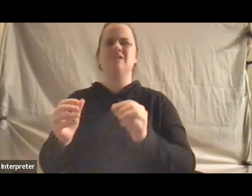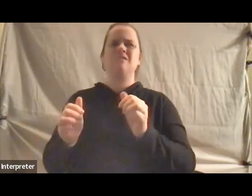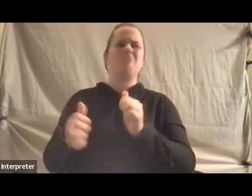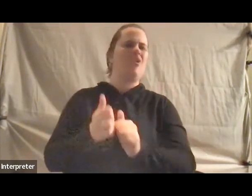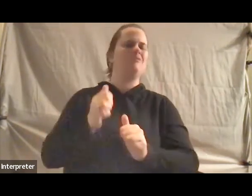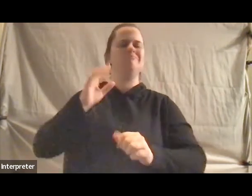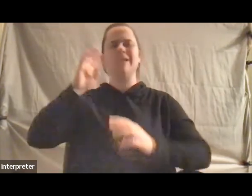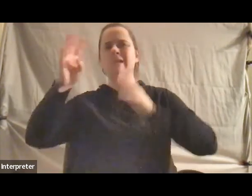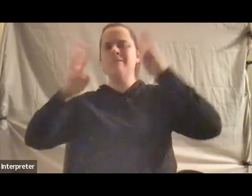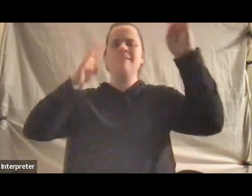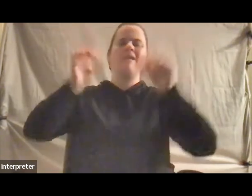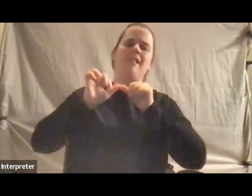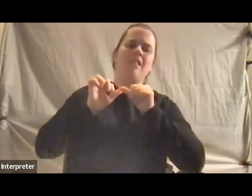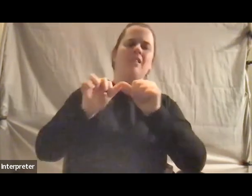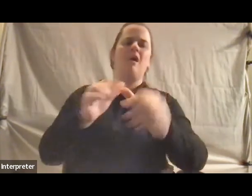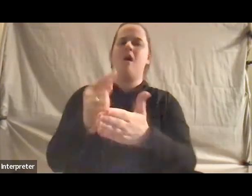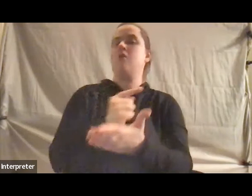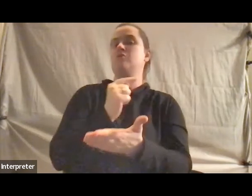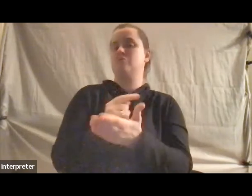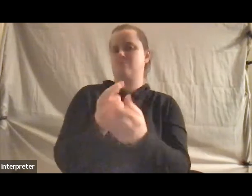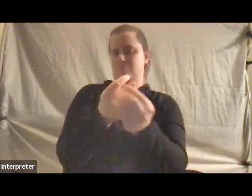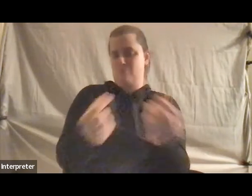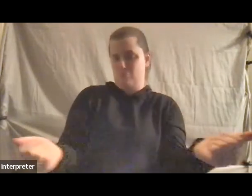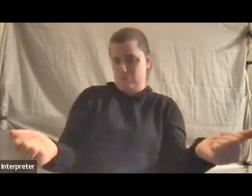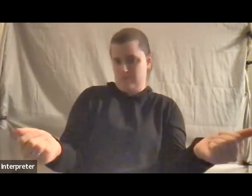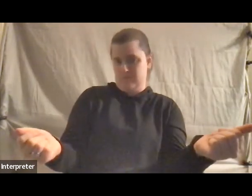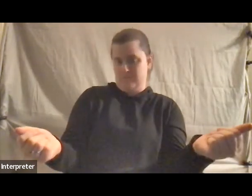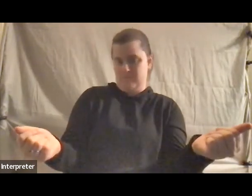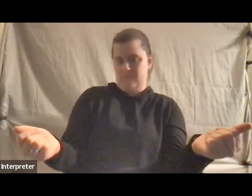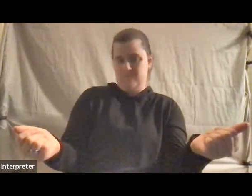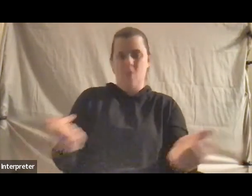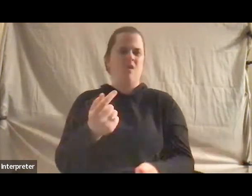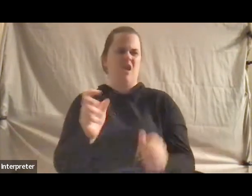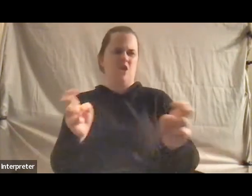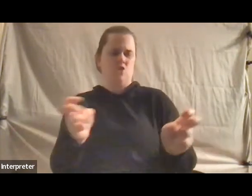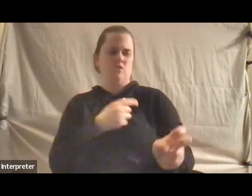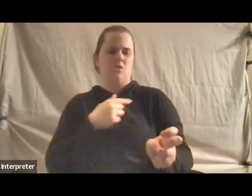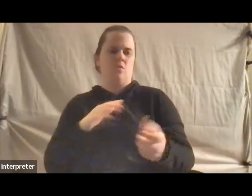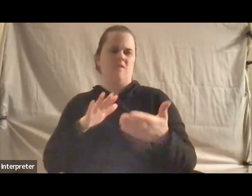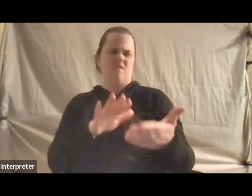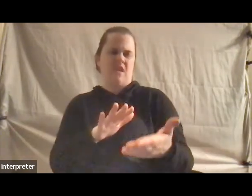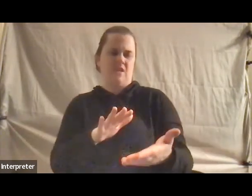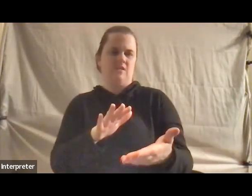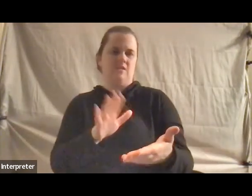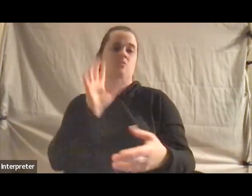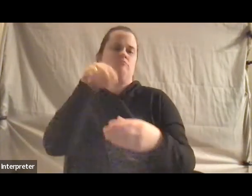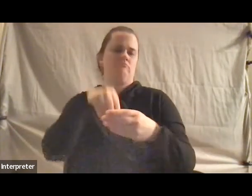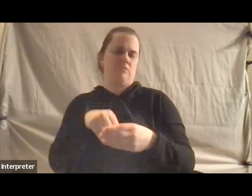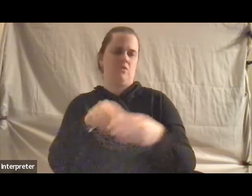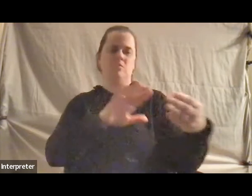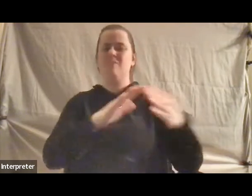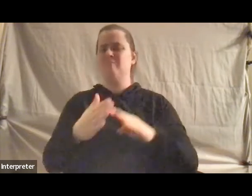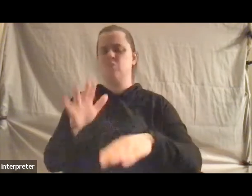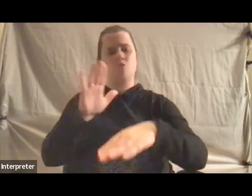sustainable long-term solutions for the issues facing our one community. Whether it is calling on your elected